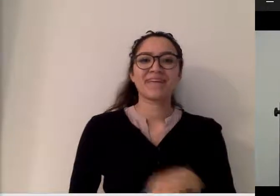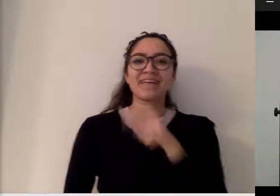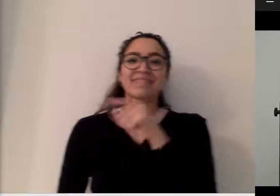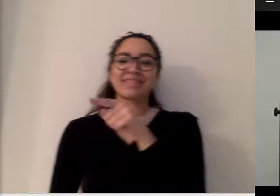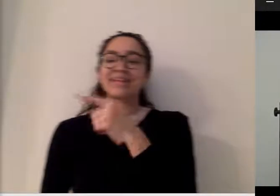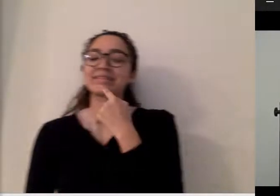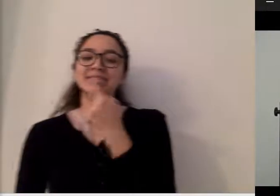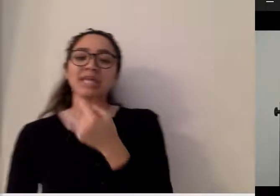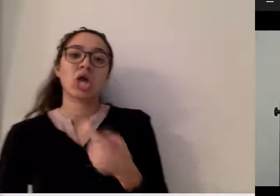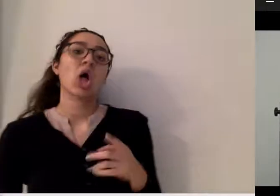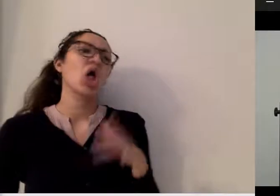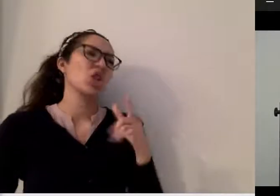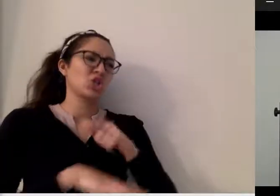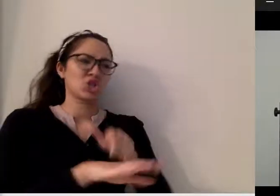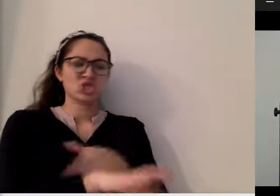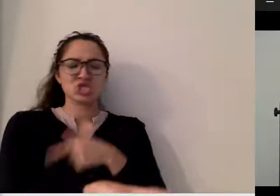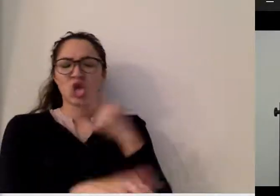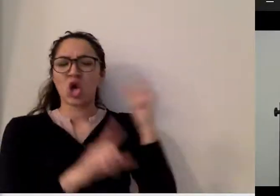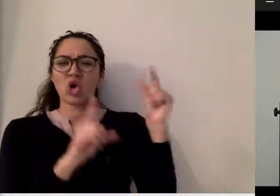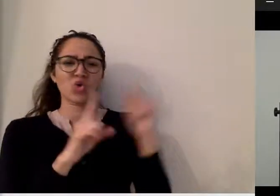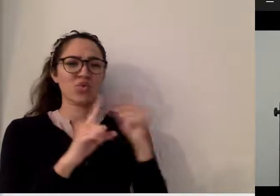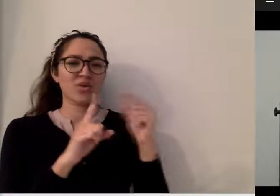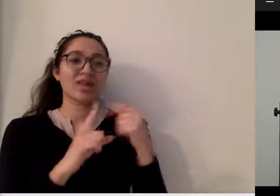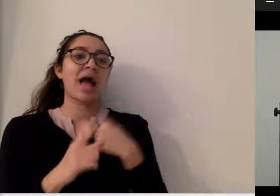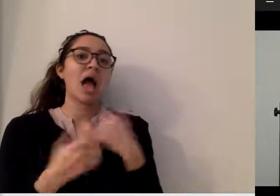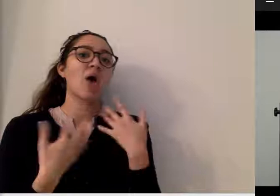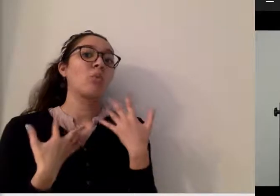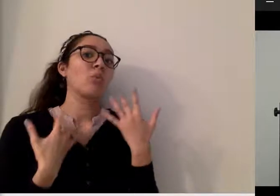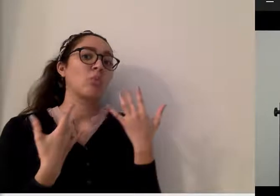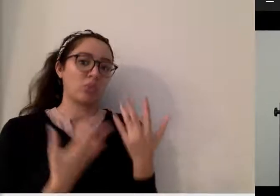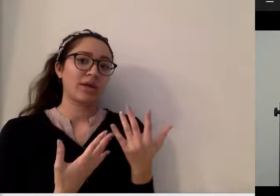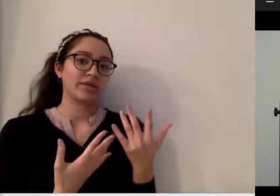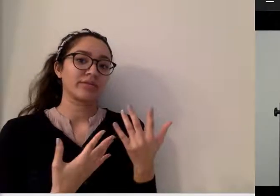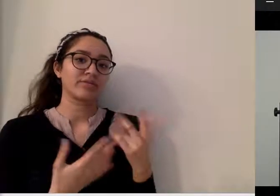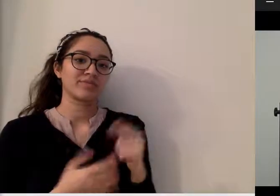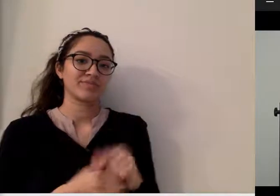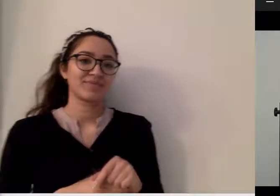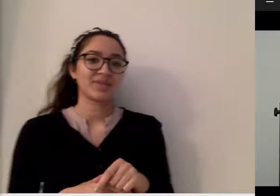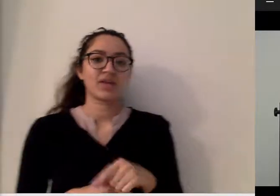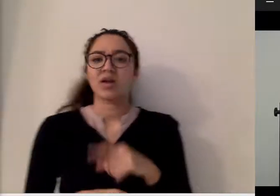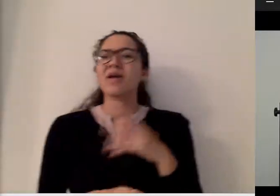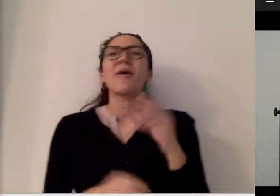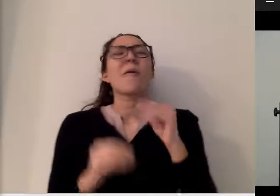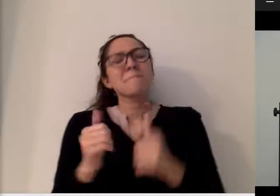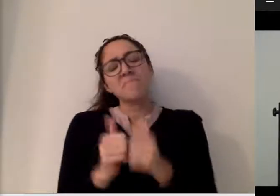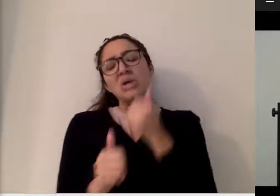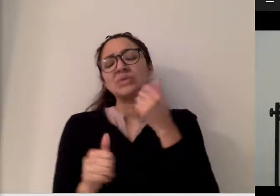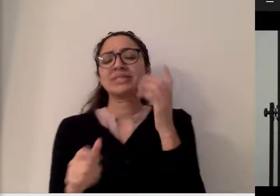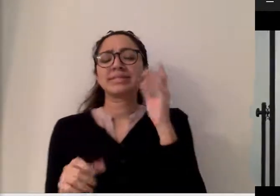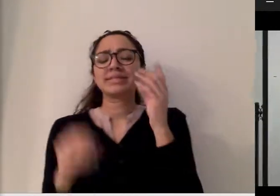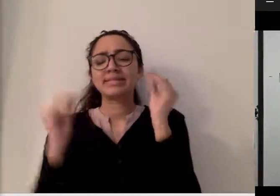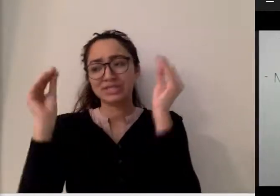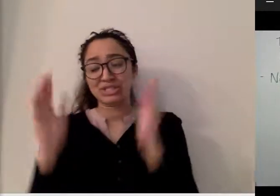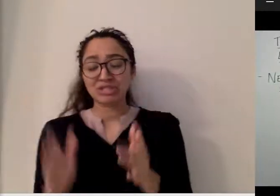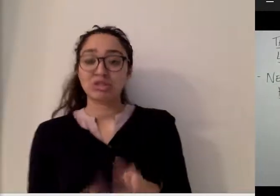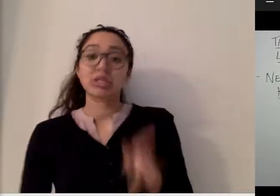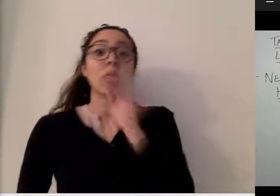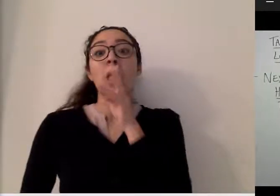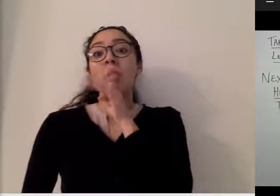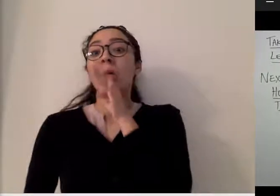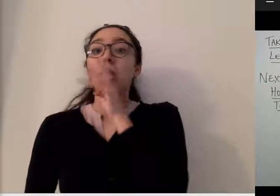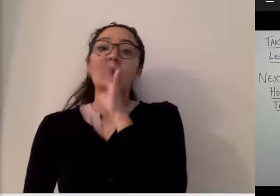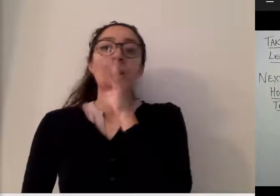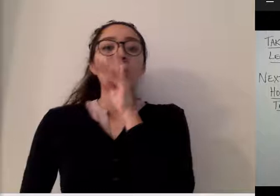I'll wait while you all write it down, you should almost have a heart attack. They never do that. They're just talking. Okay, so while you're writing, they're getting